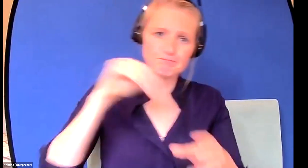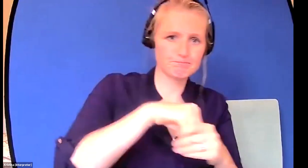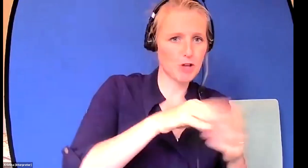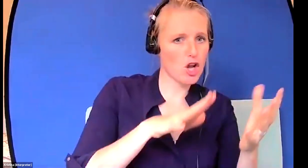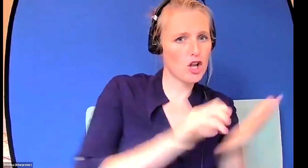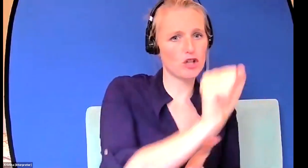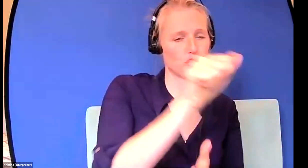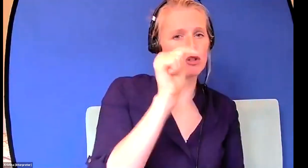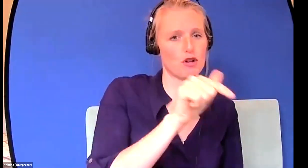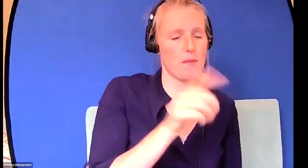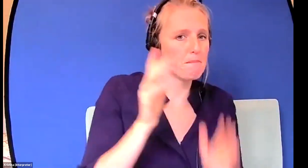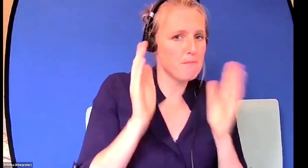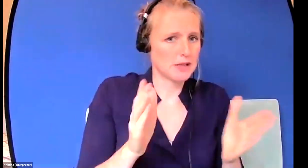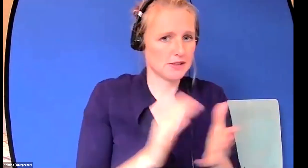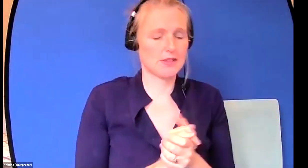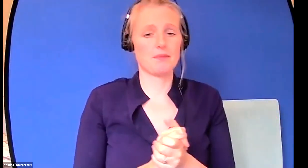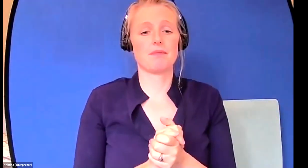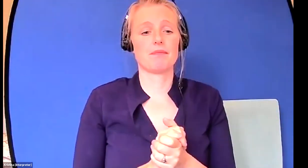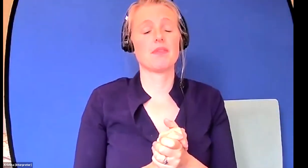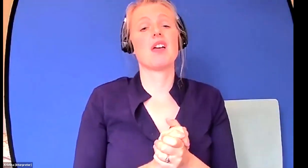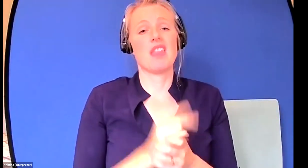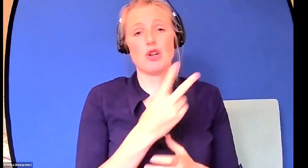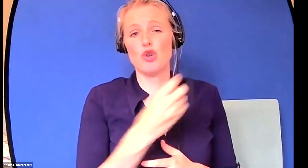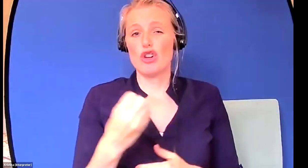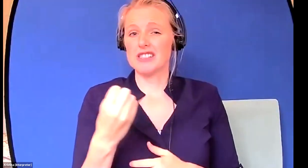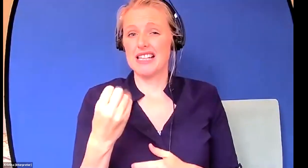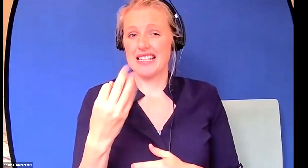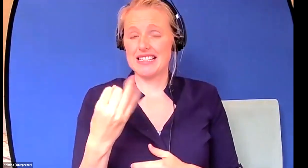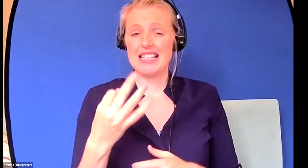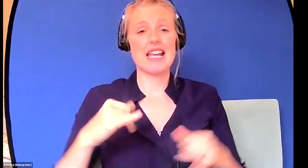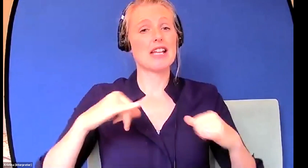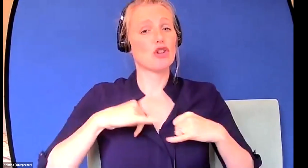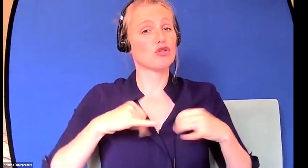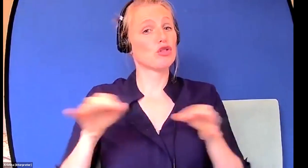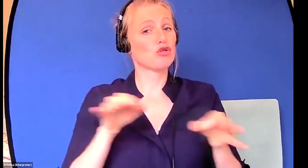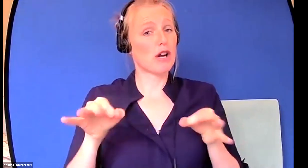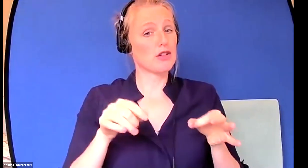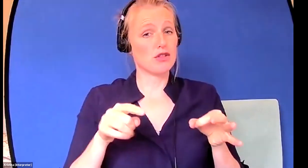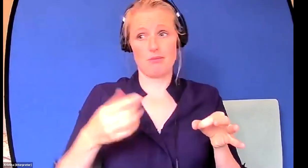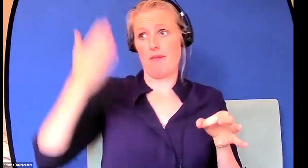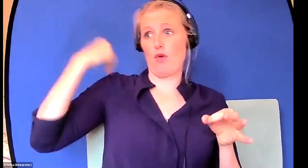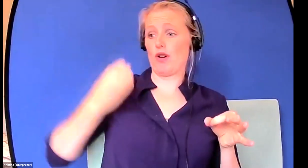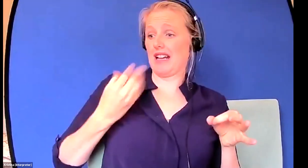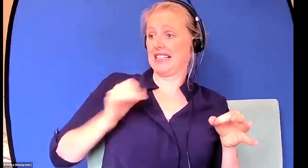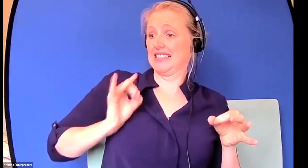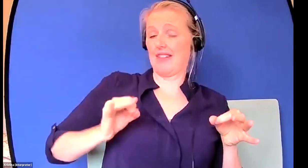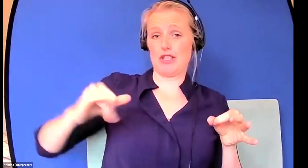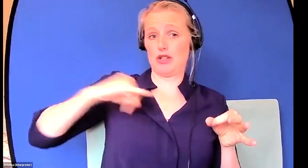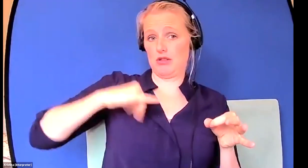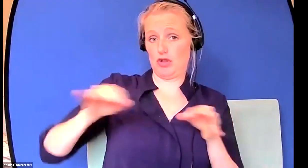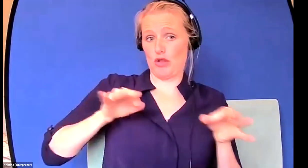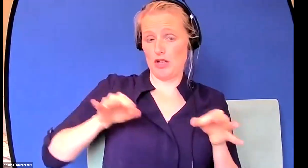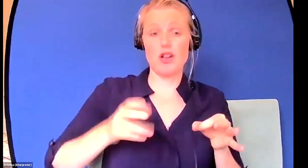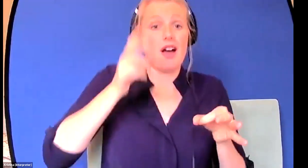that, I think, clings on in the 2018 industrial strategy, the first since the 1970s, where the